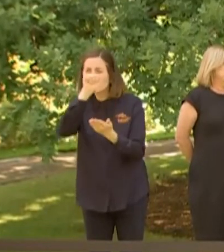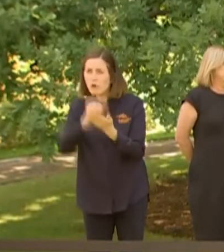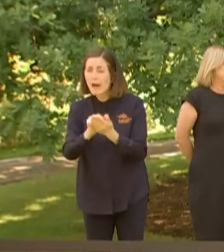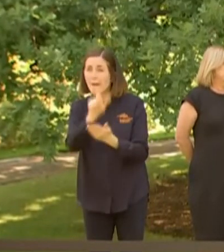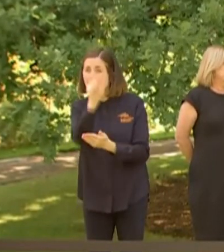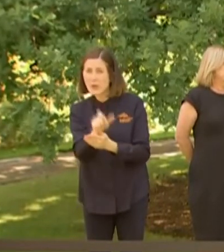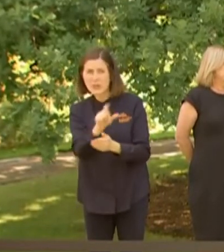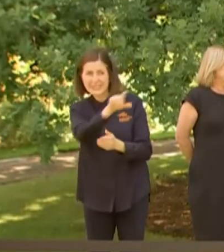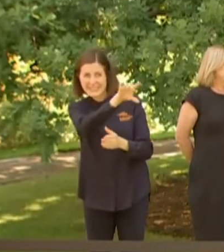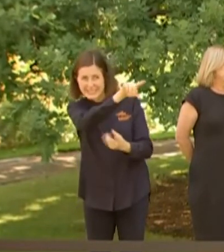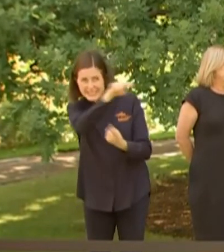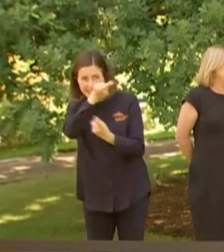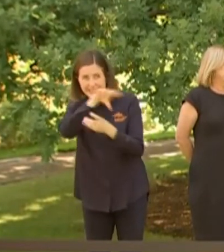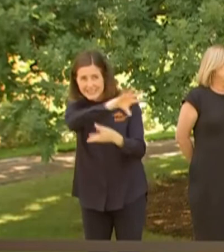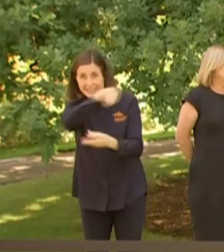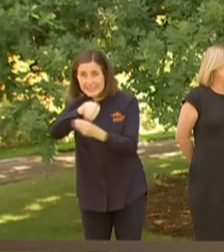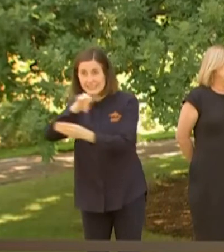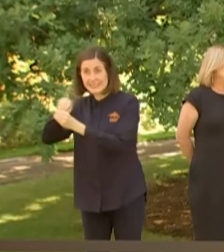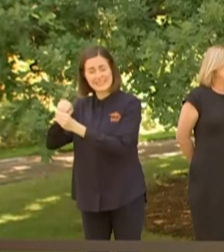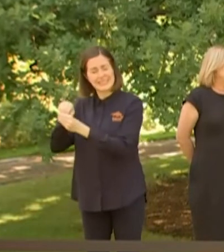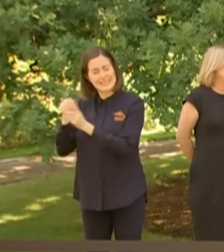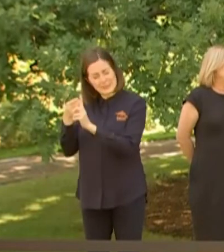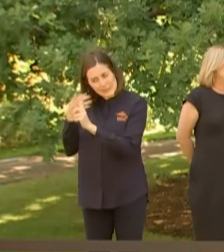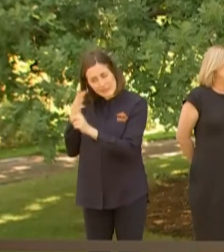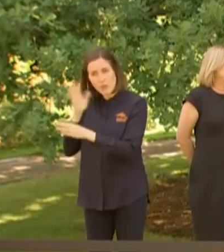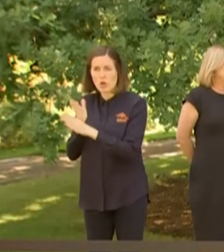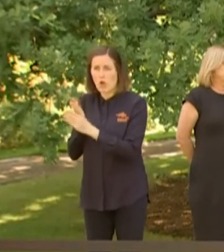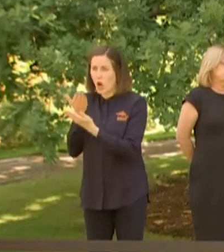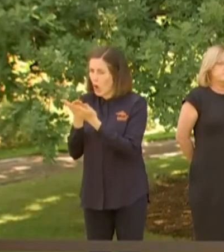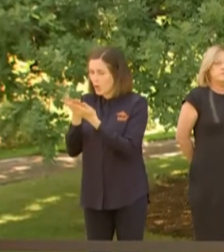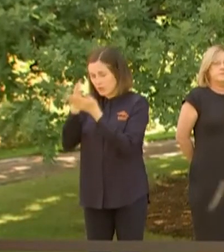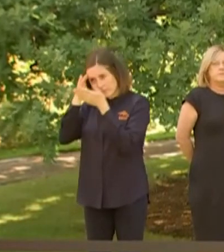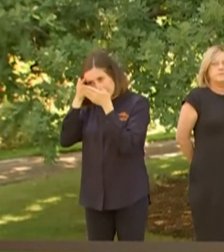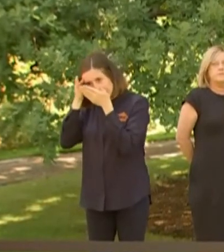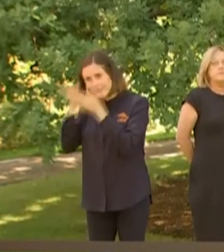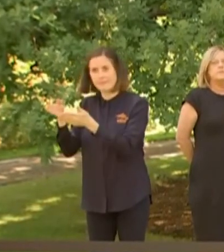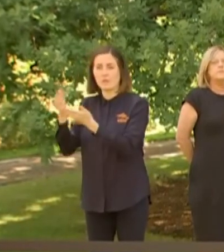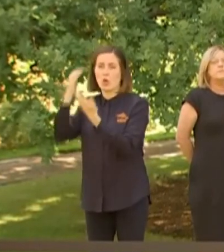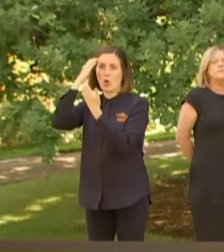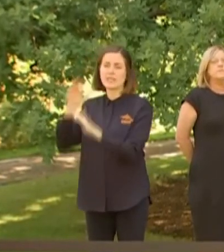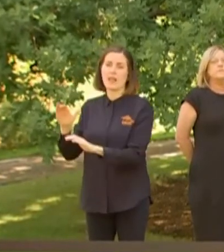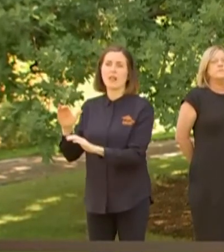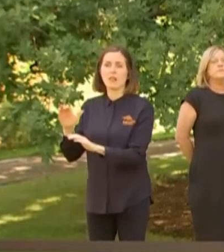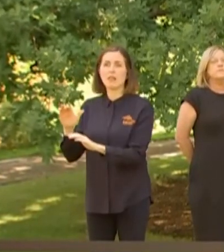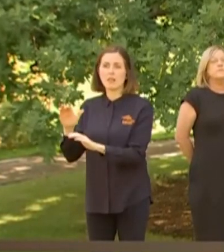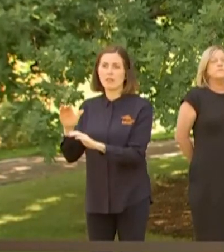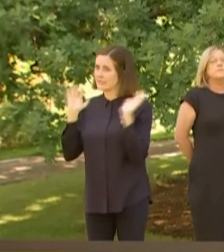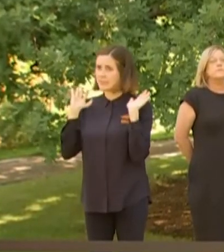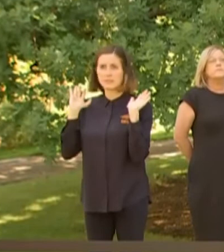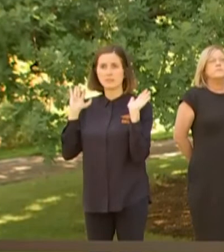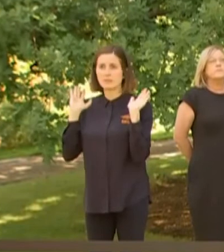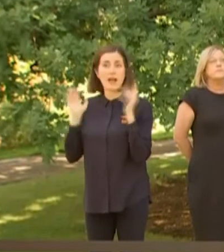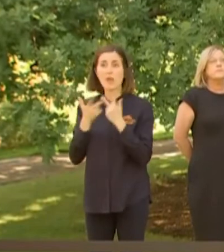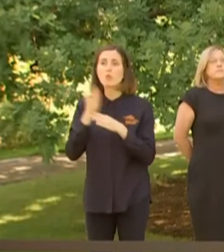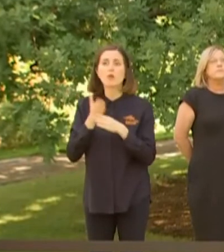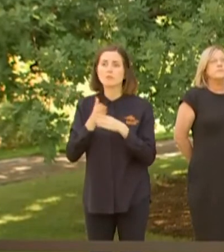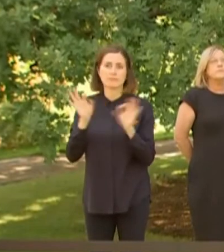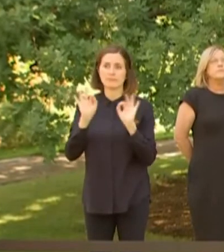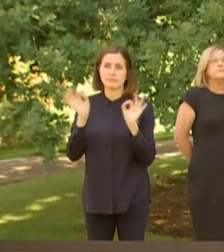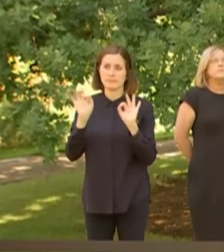the only work they have, is doing this job well. And we think that is taking the most relevant of the findings from the first